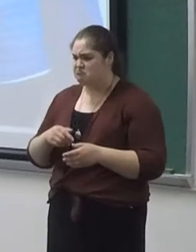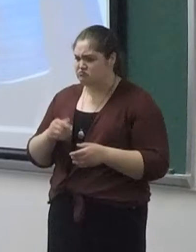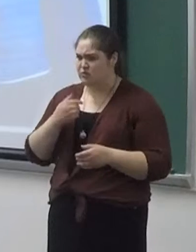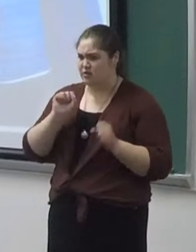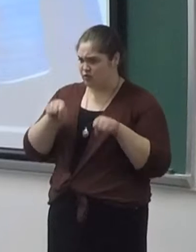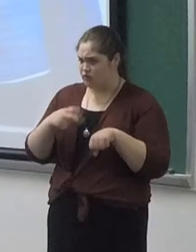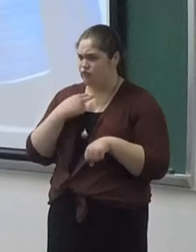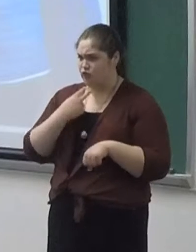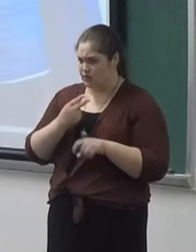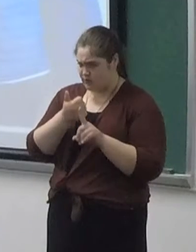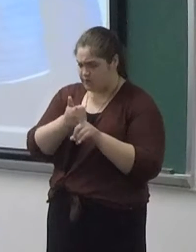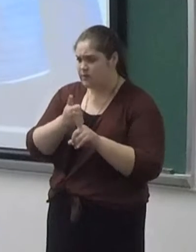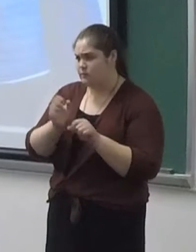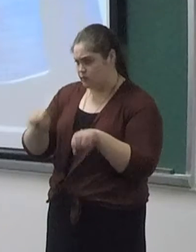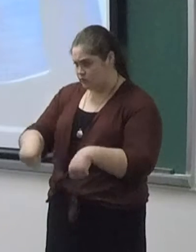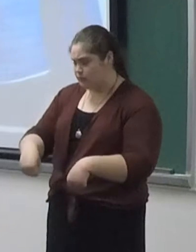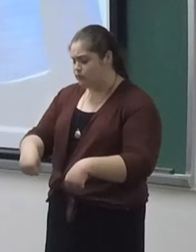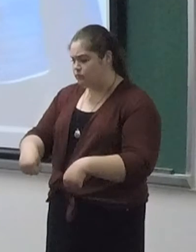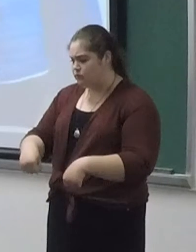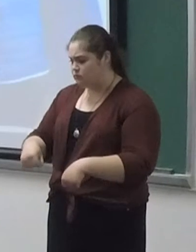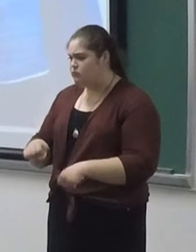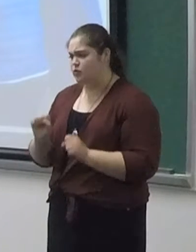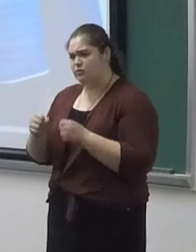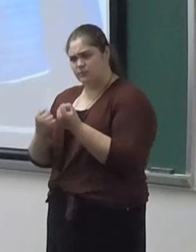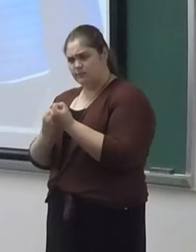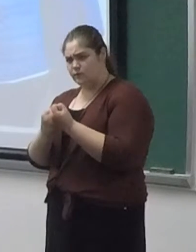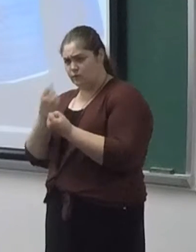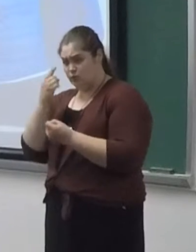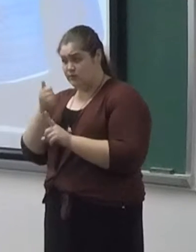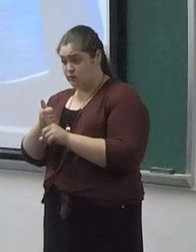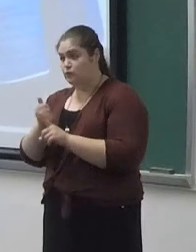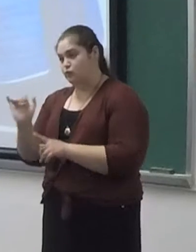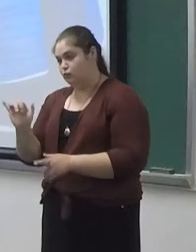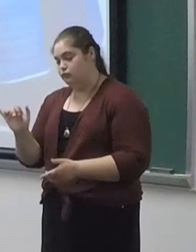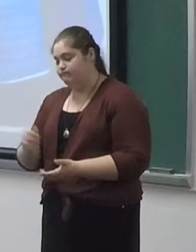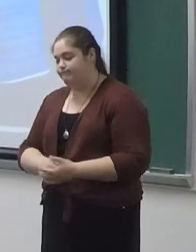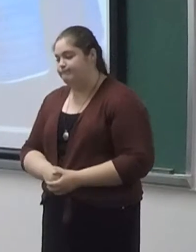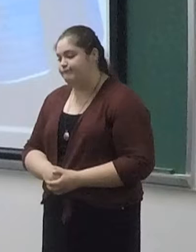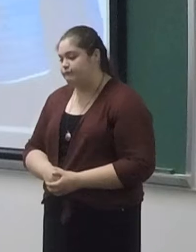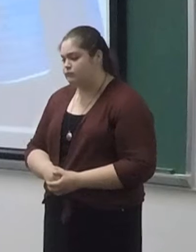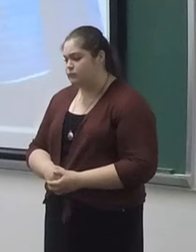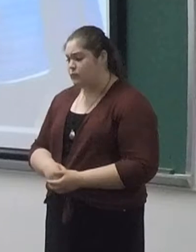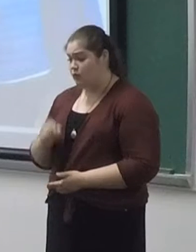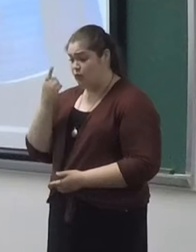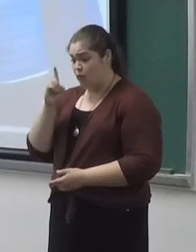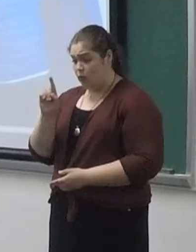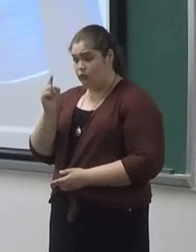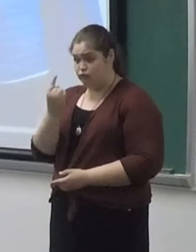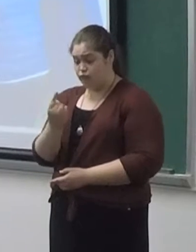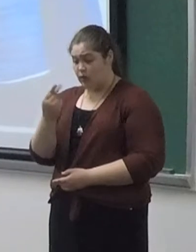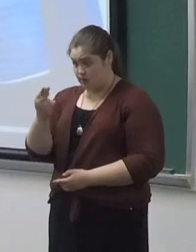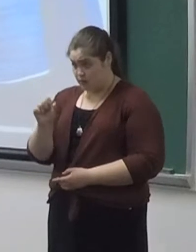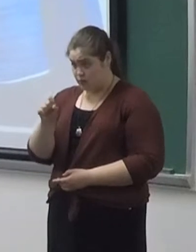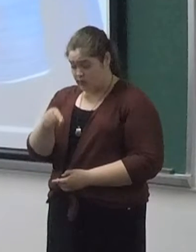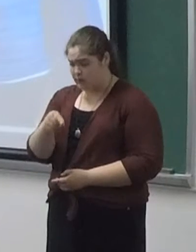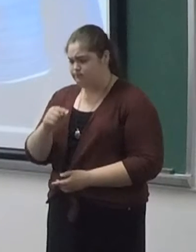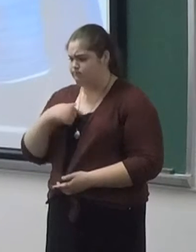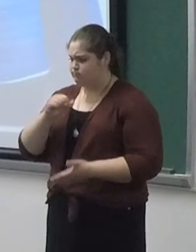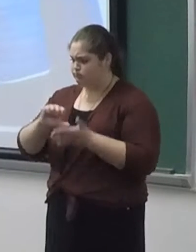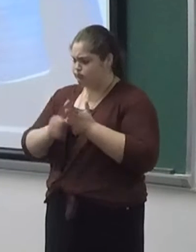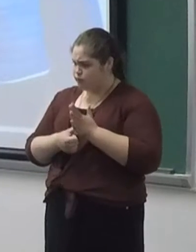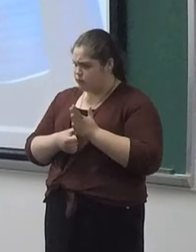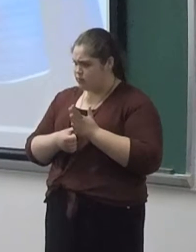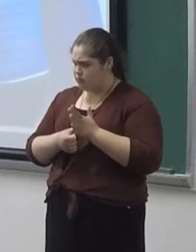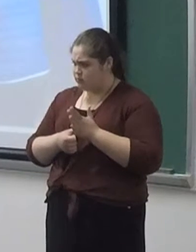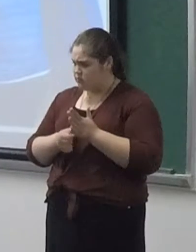himself and advocating for himself. And the one thing that really impressed me about this high school is that they were